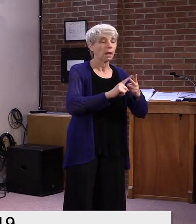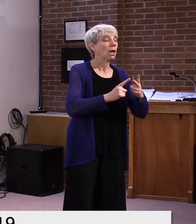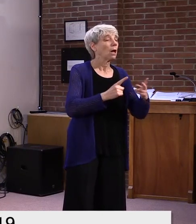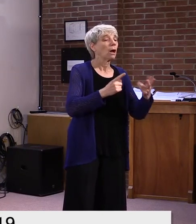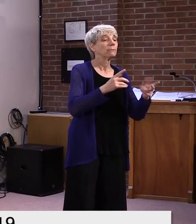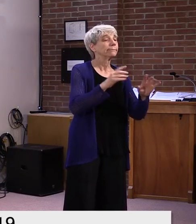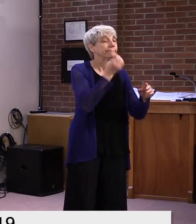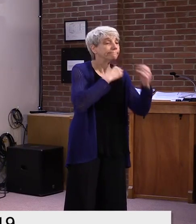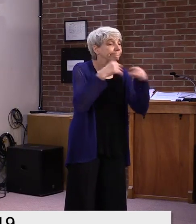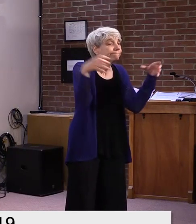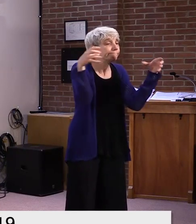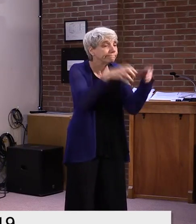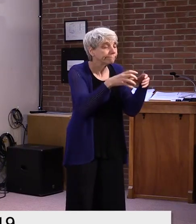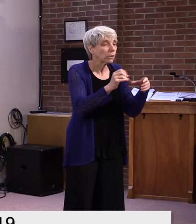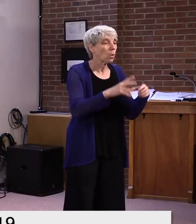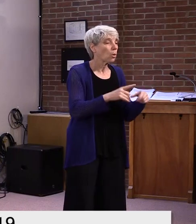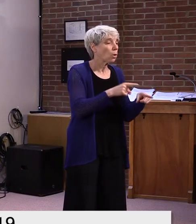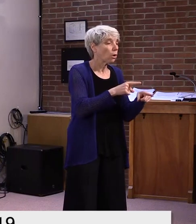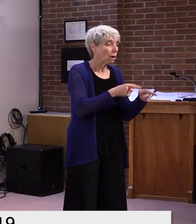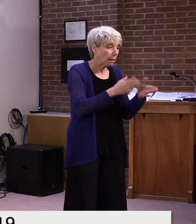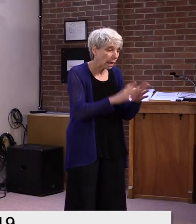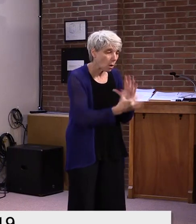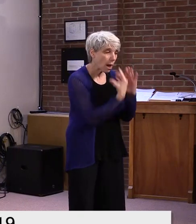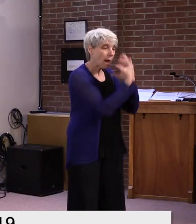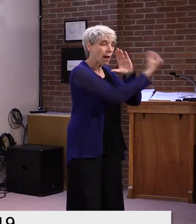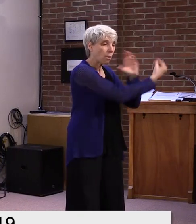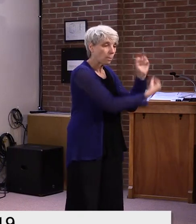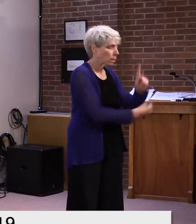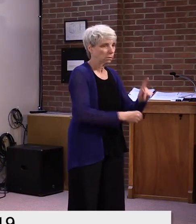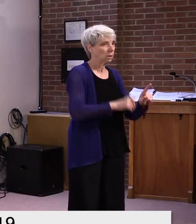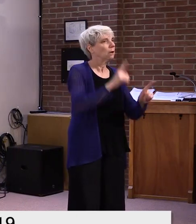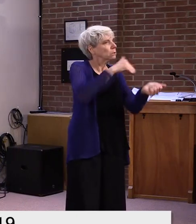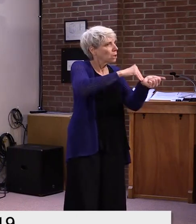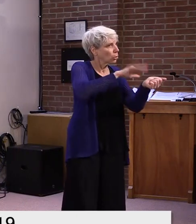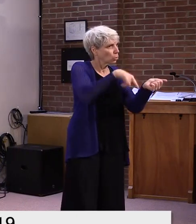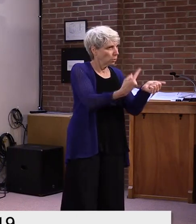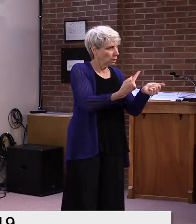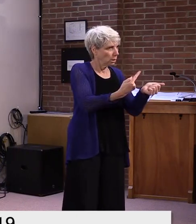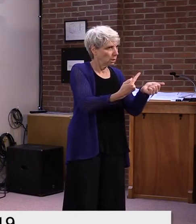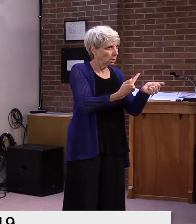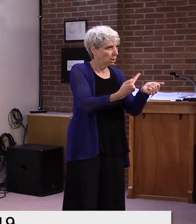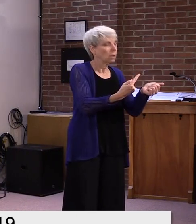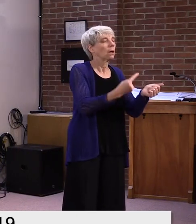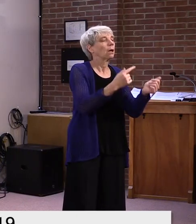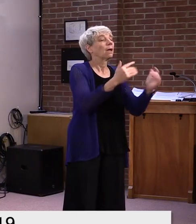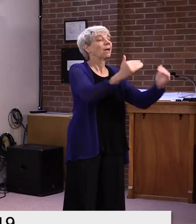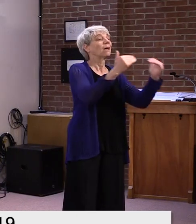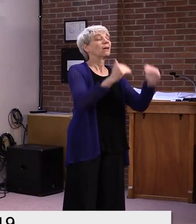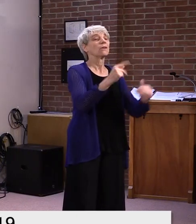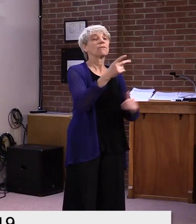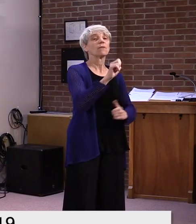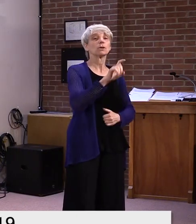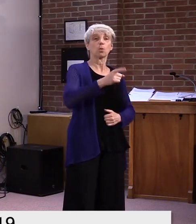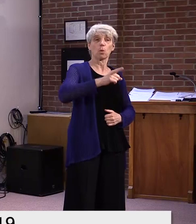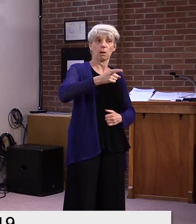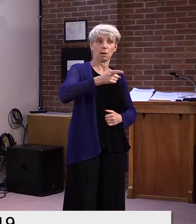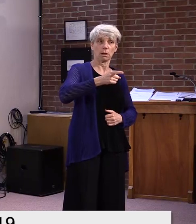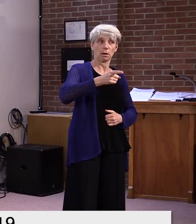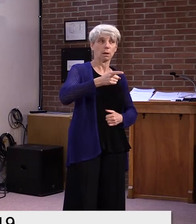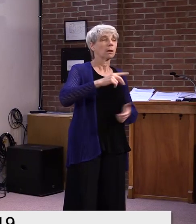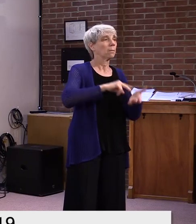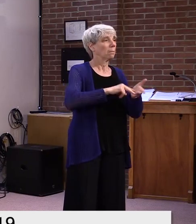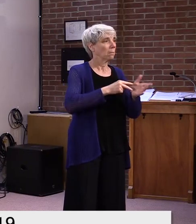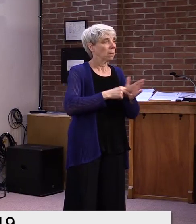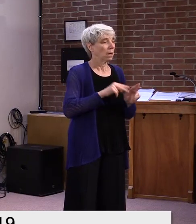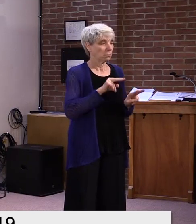except when medically necessary. Most facilities are at the phase one level, which is allowed when a facility